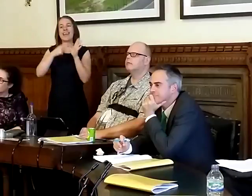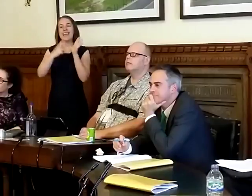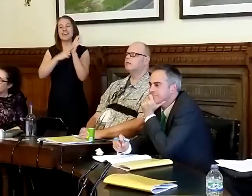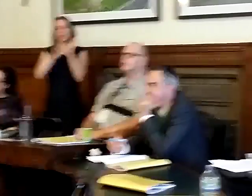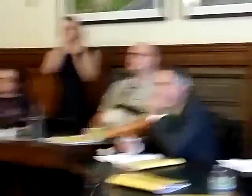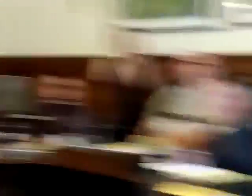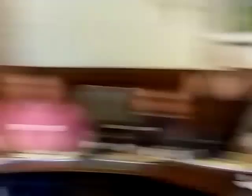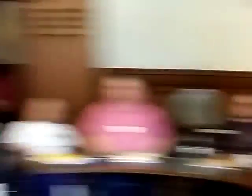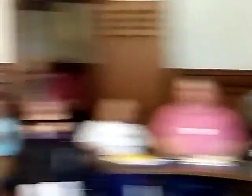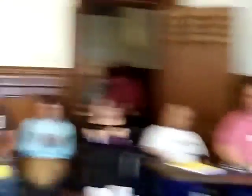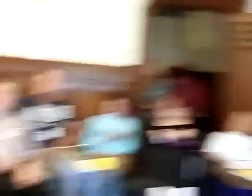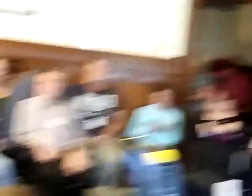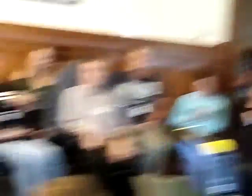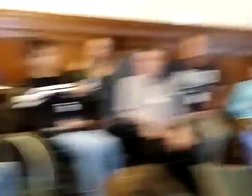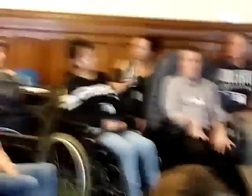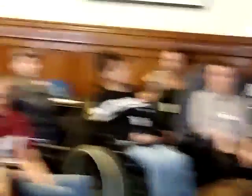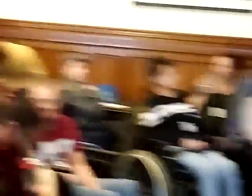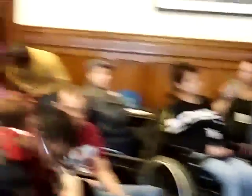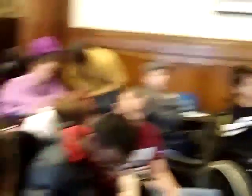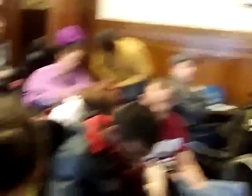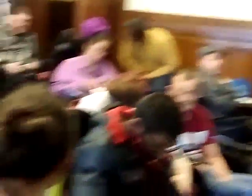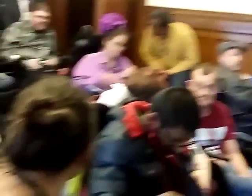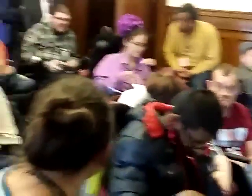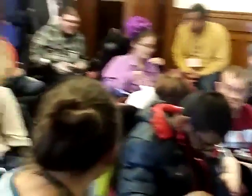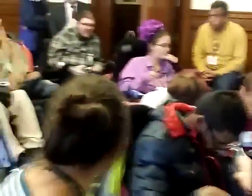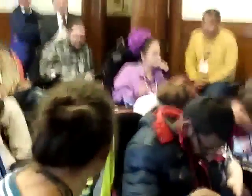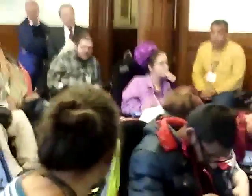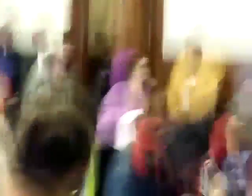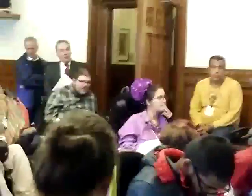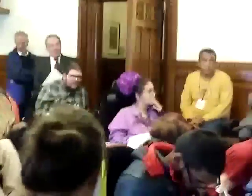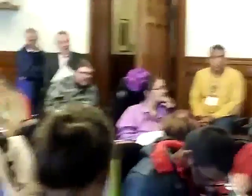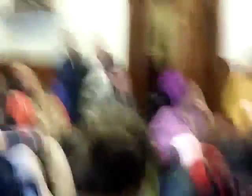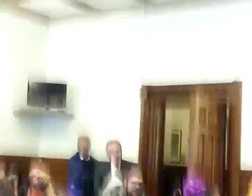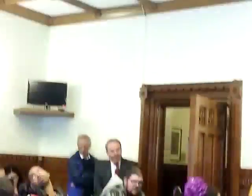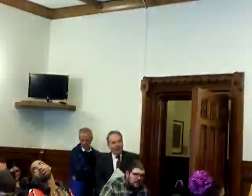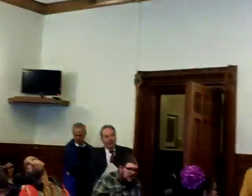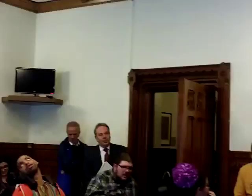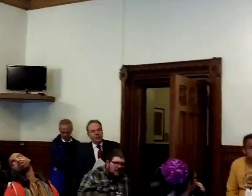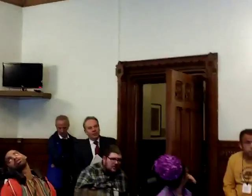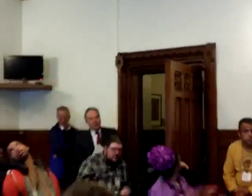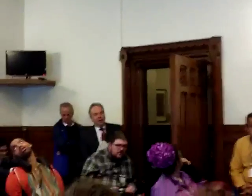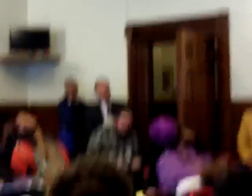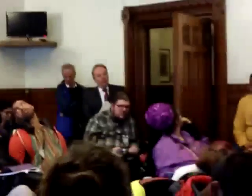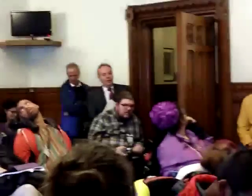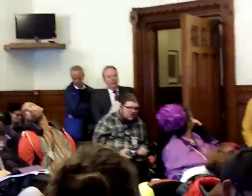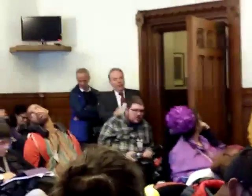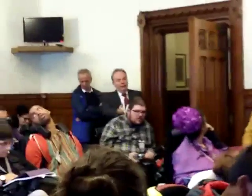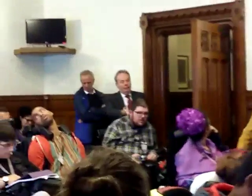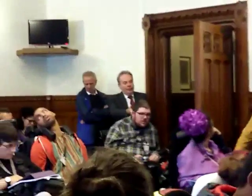the Labour MP for Wrexham, and which is in Wales, so there's a different situation again.